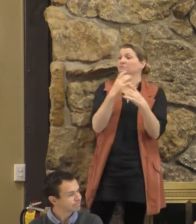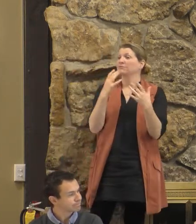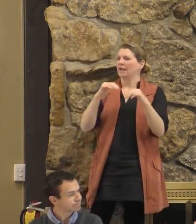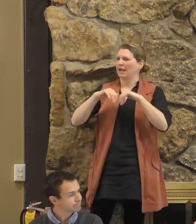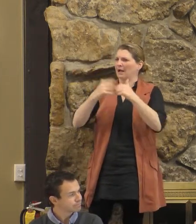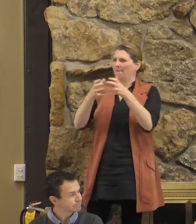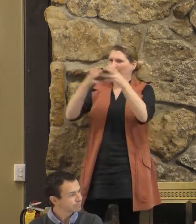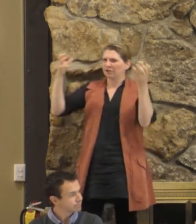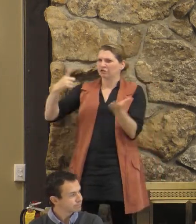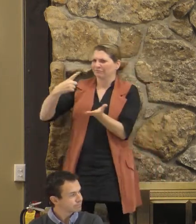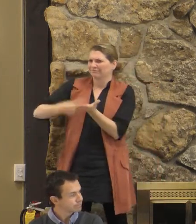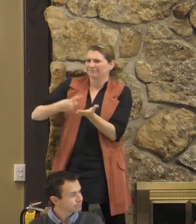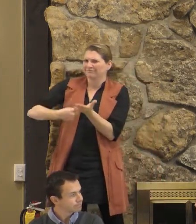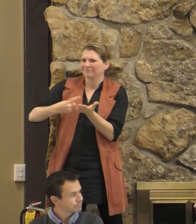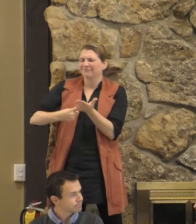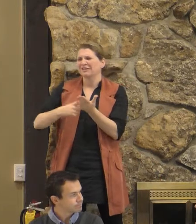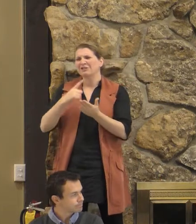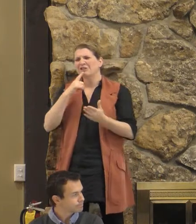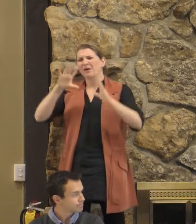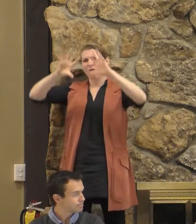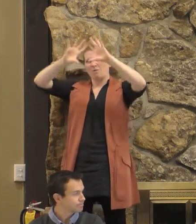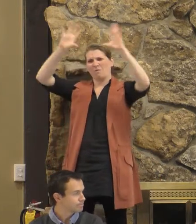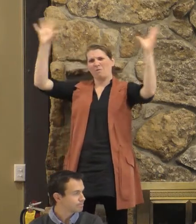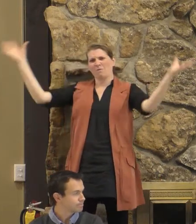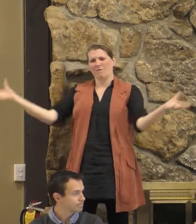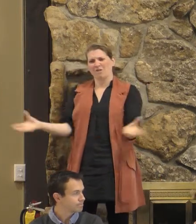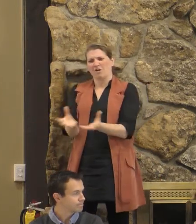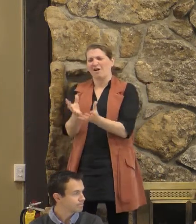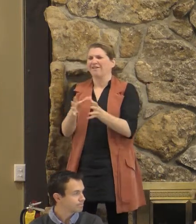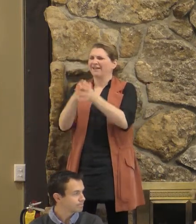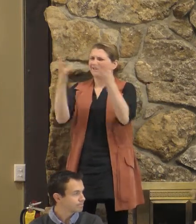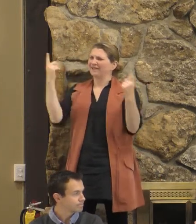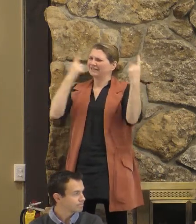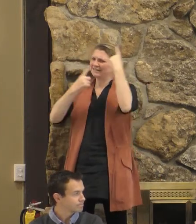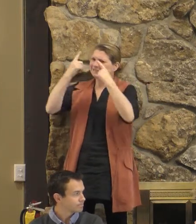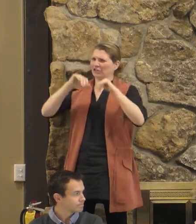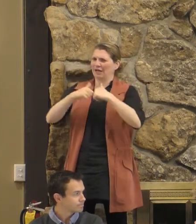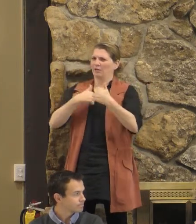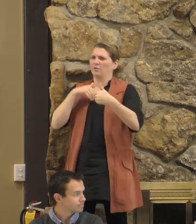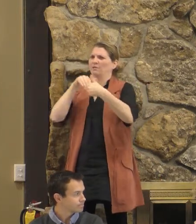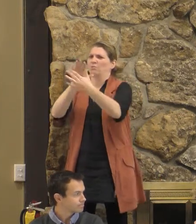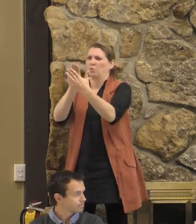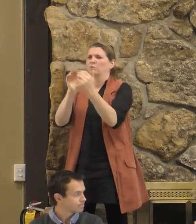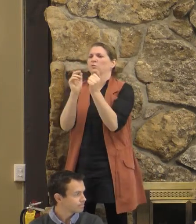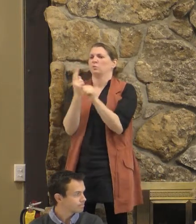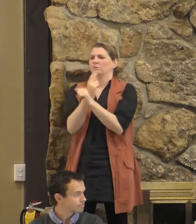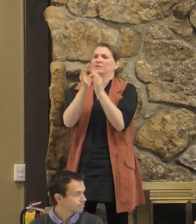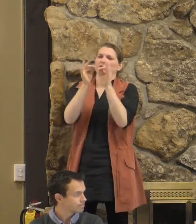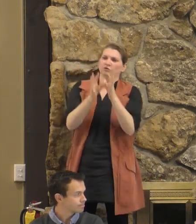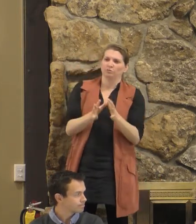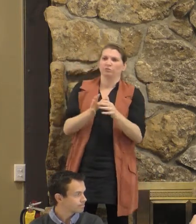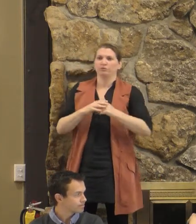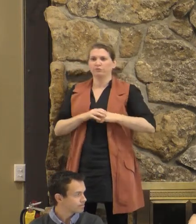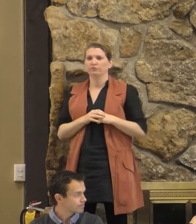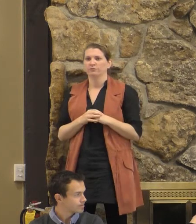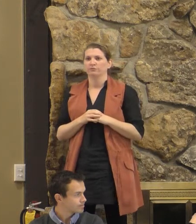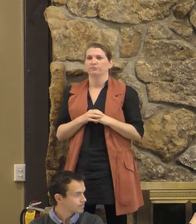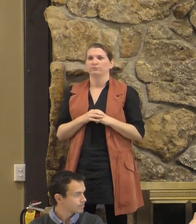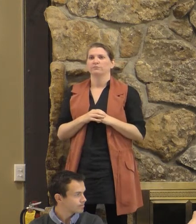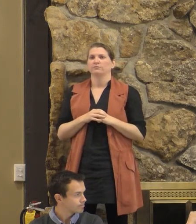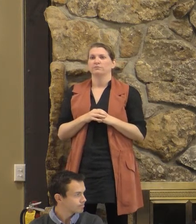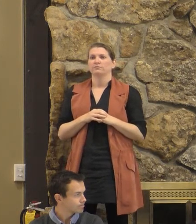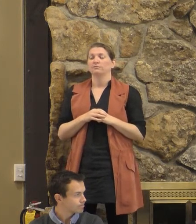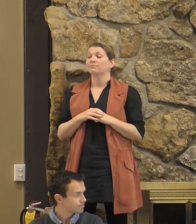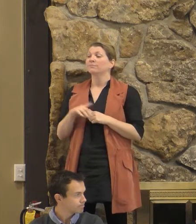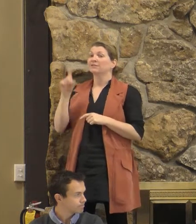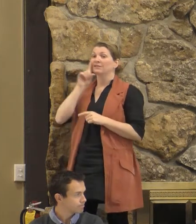things, I can tell you, in my experience also, I've never encountered a deaf or hard of hearing person who says that they prefer VRI over a live